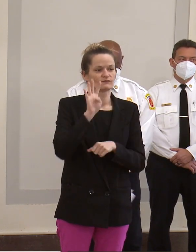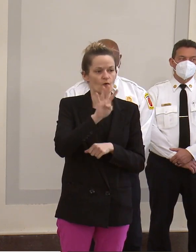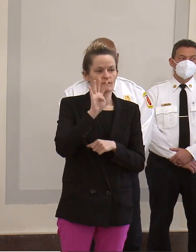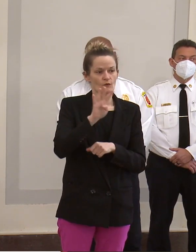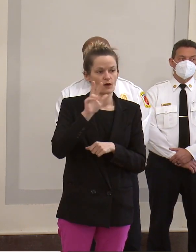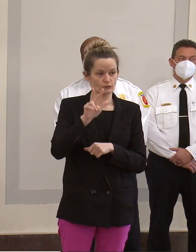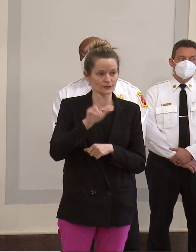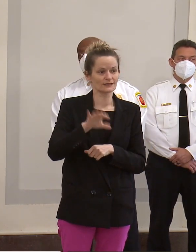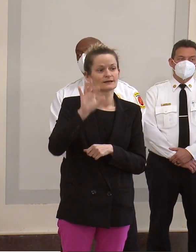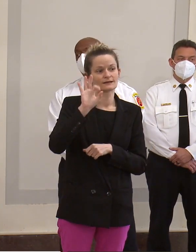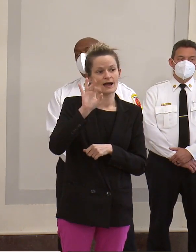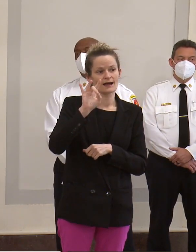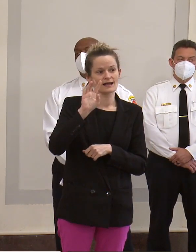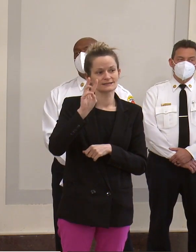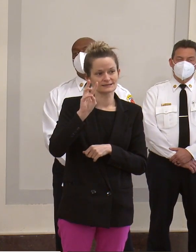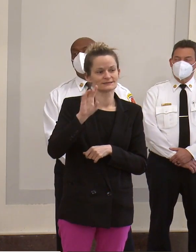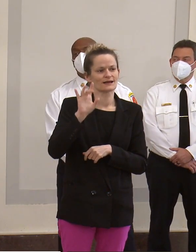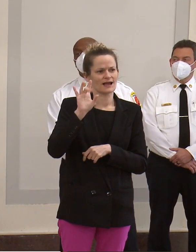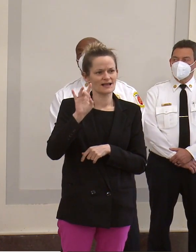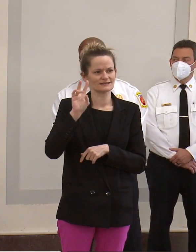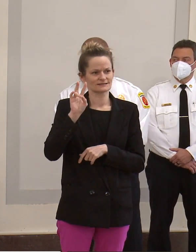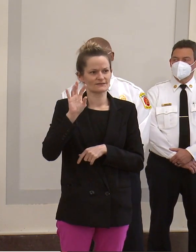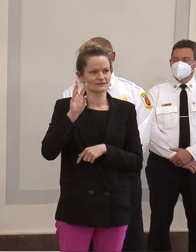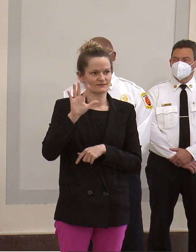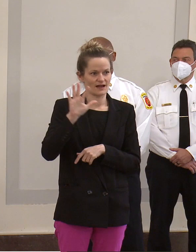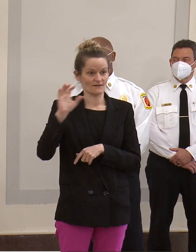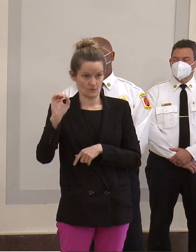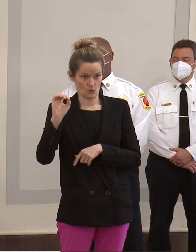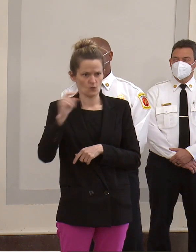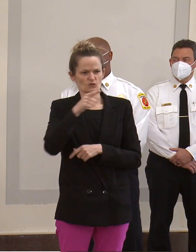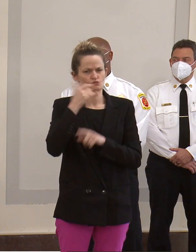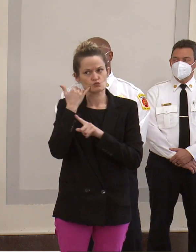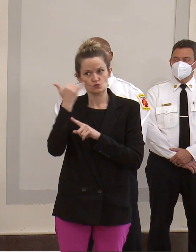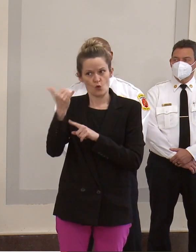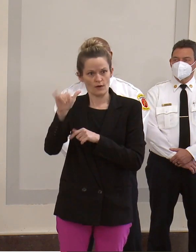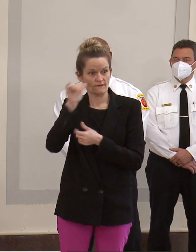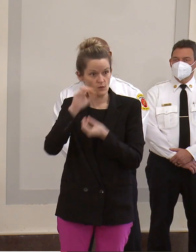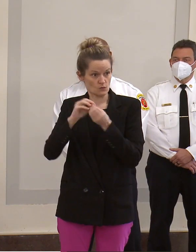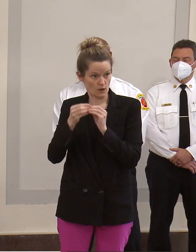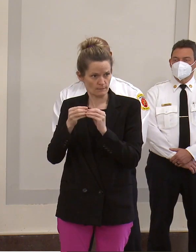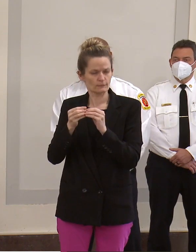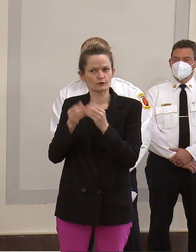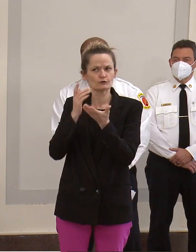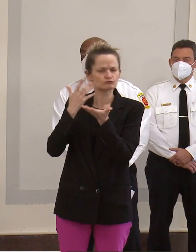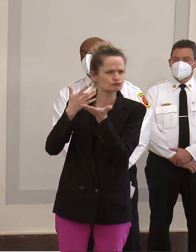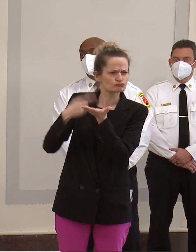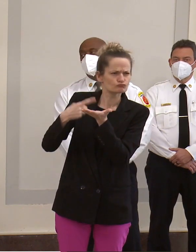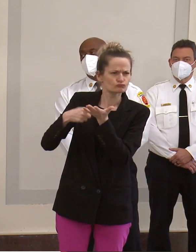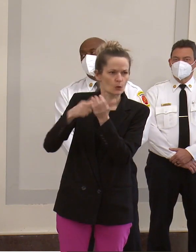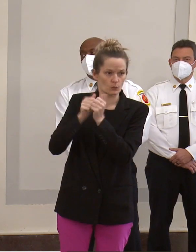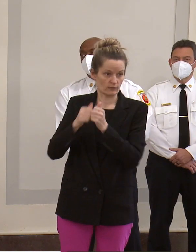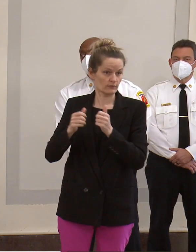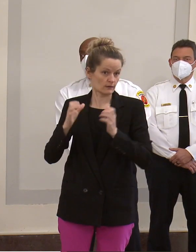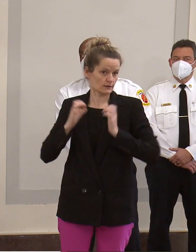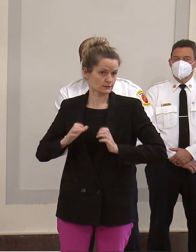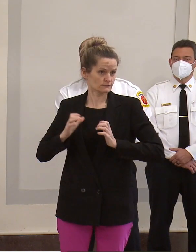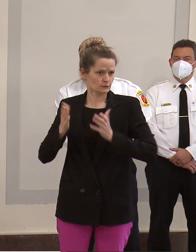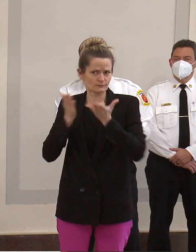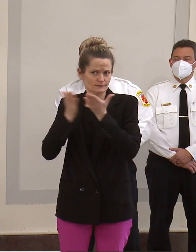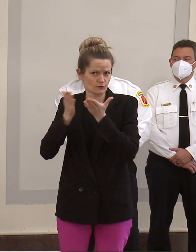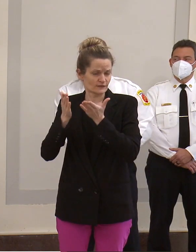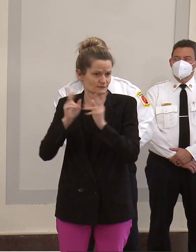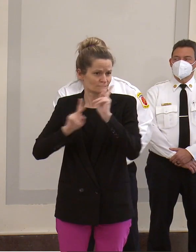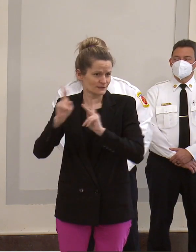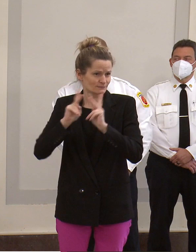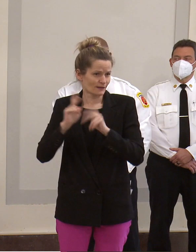443-984-8650 to talk with a representative from our COVID call center who can provide information about where to receive a vaccine. Likewise, if someone